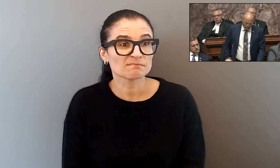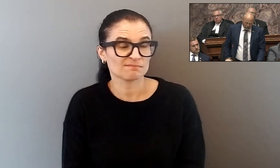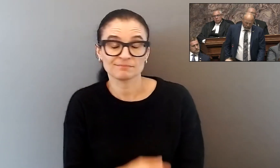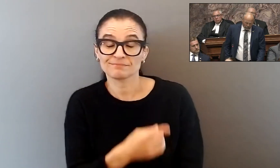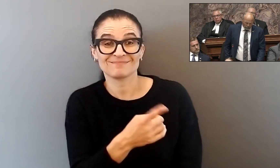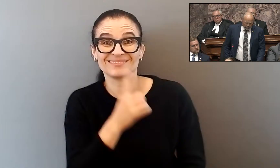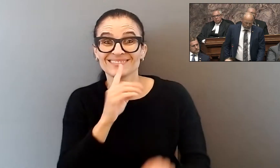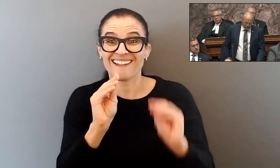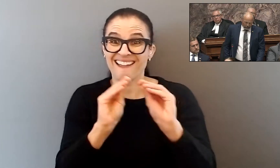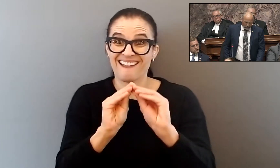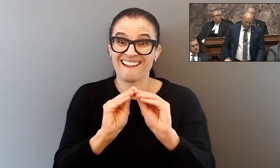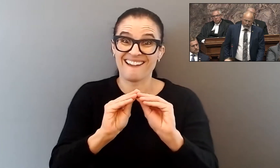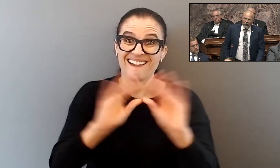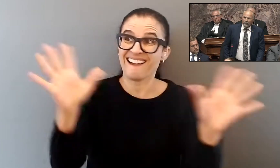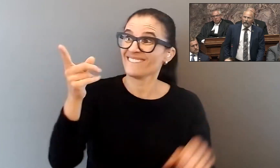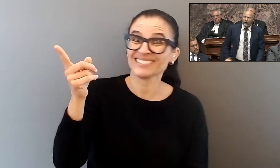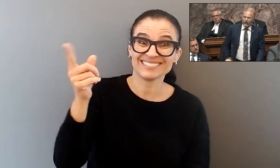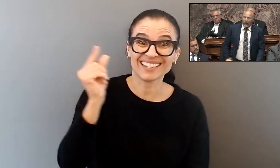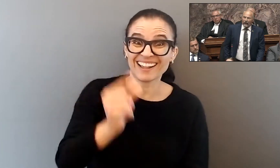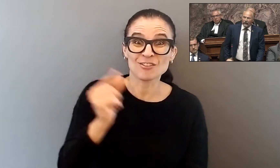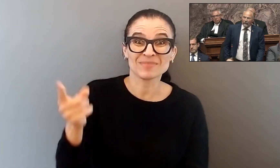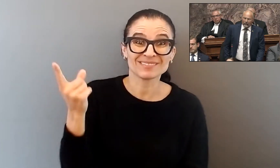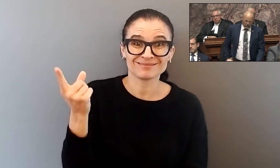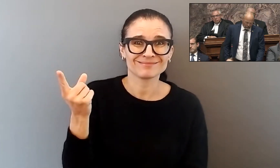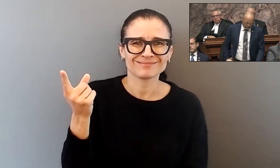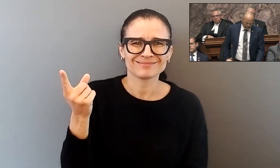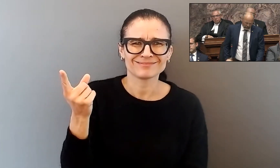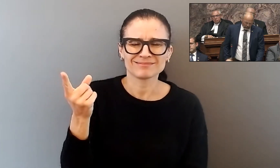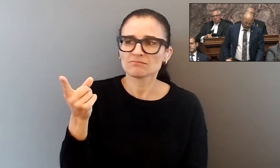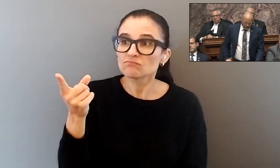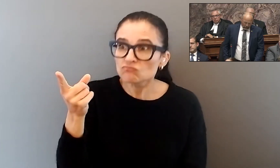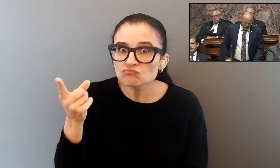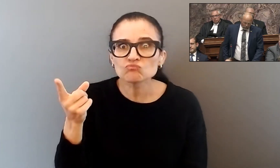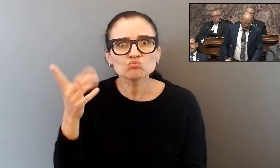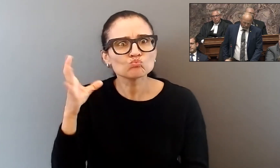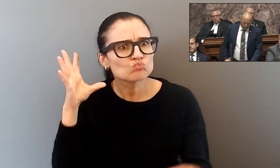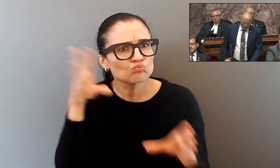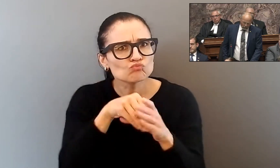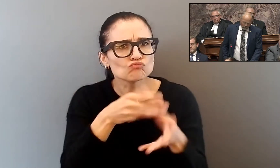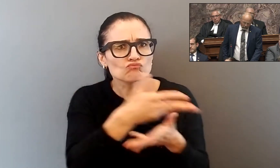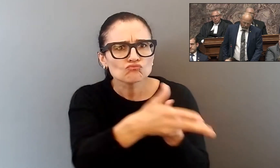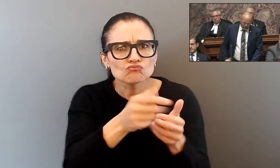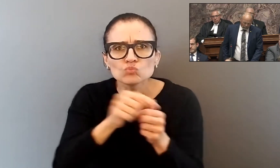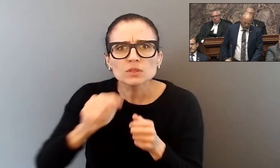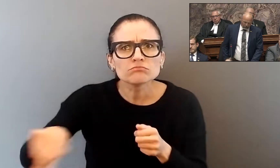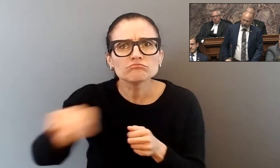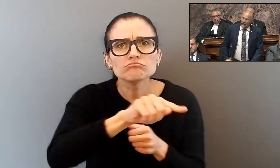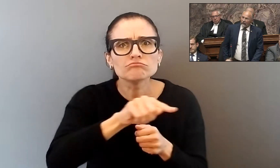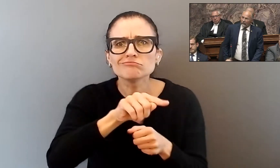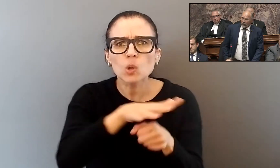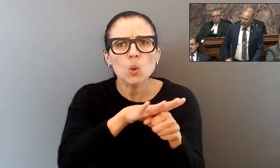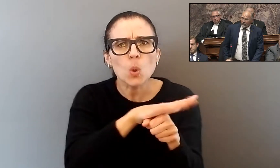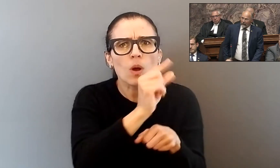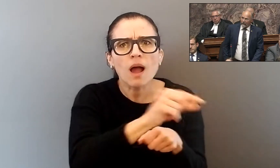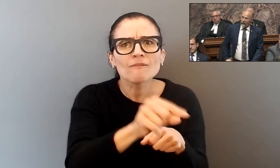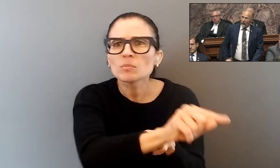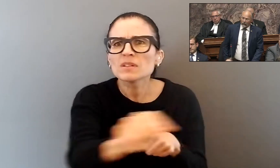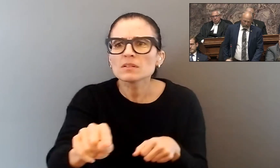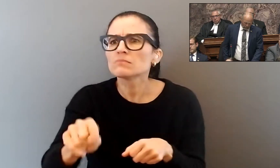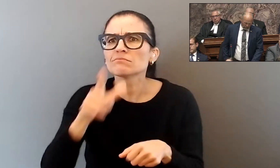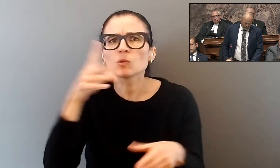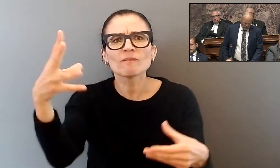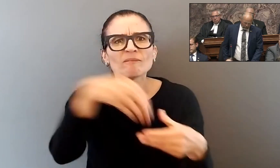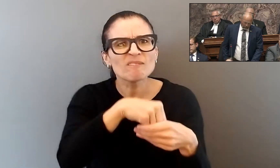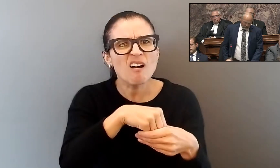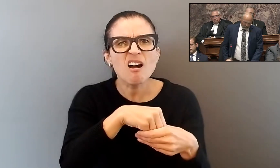governments or stakeholders on the Heritage Conservation Act amendments. Last week, the former UBCM president even called